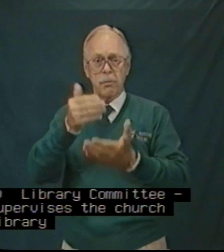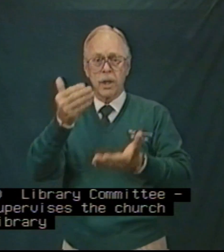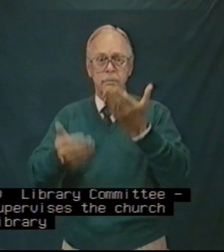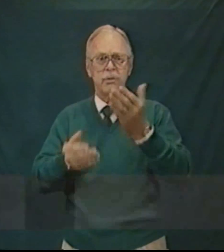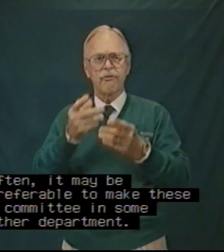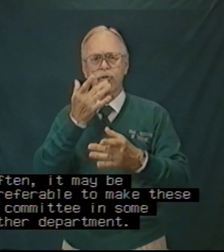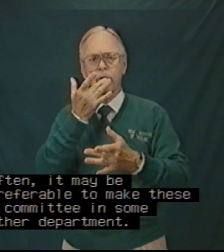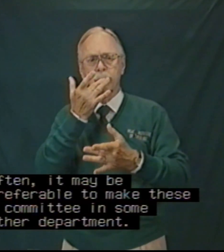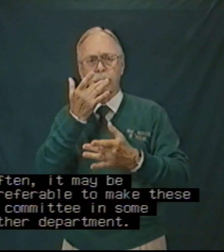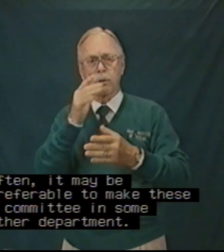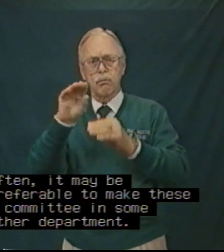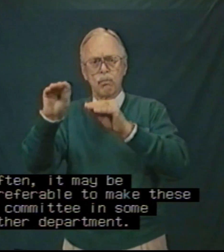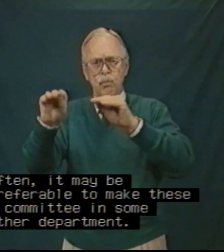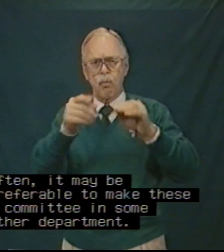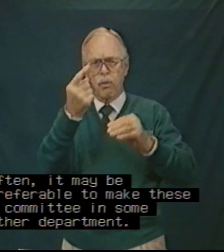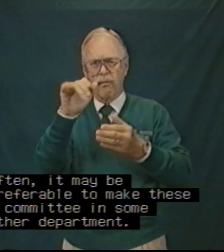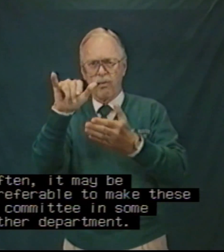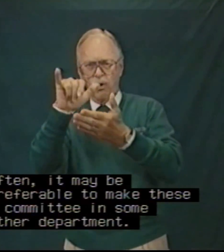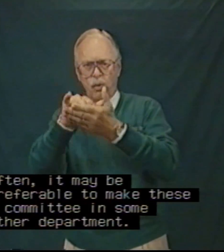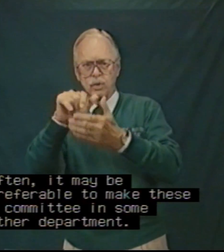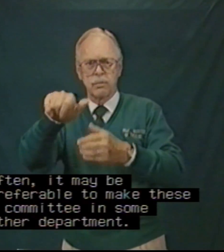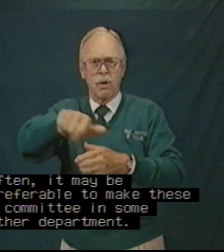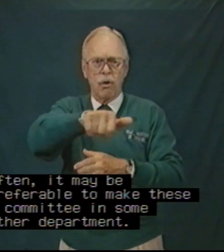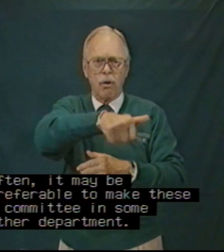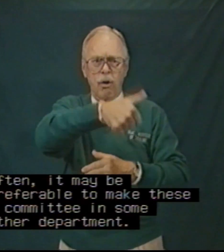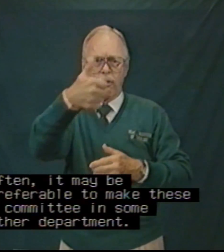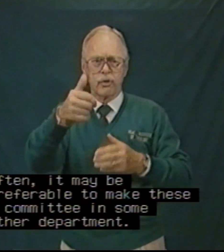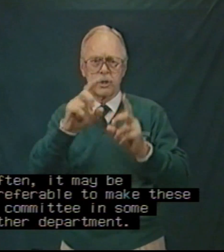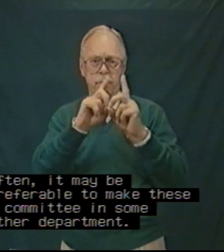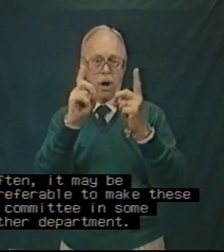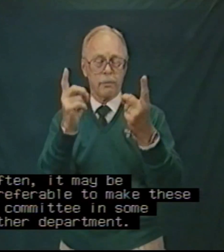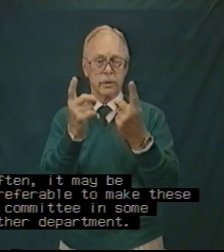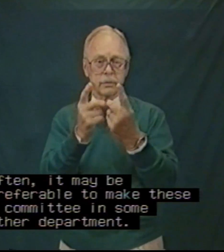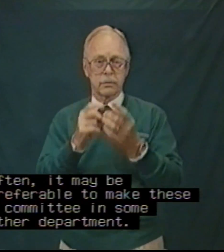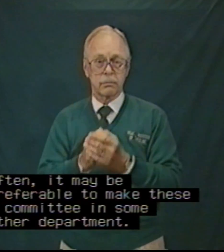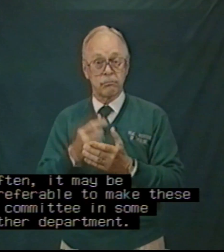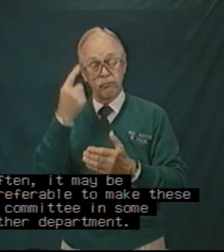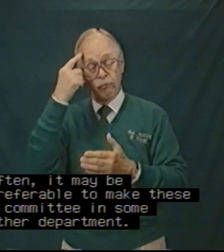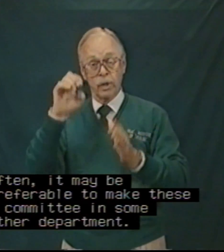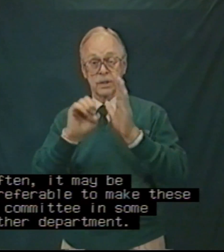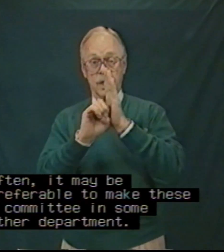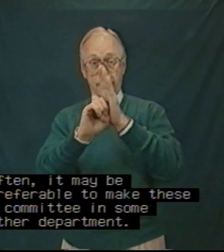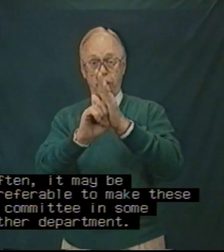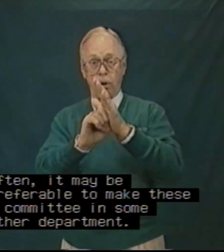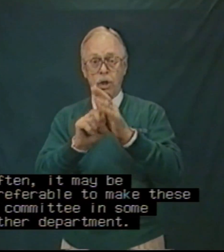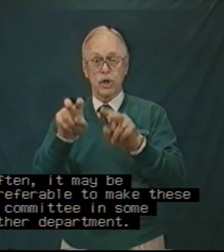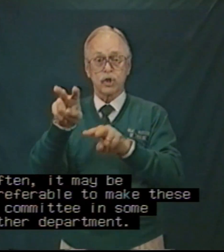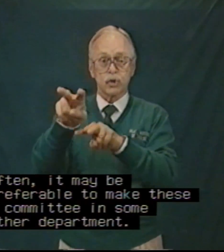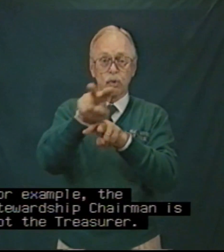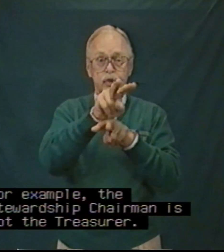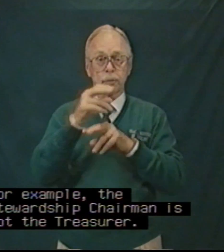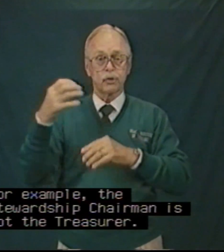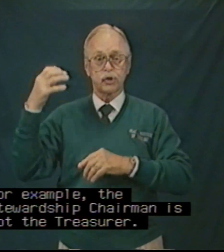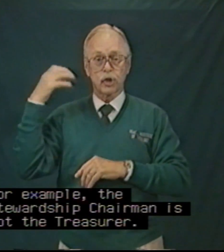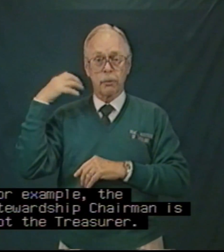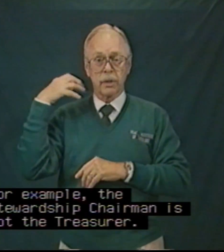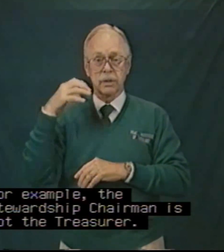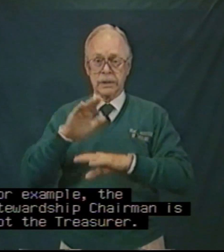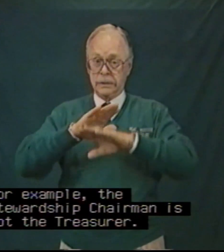be preferable to make these committees in some other department. For example, the Stewardship Chairman is